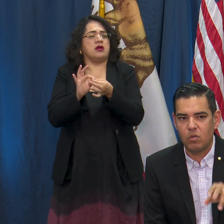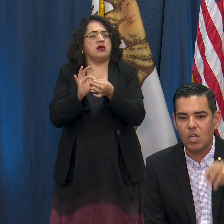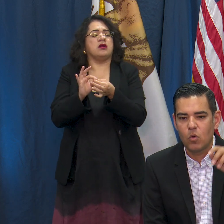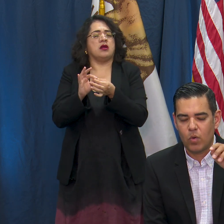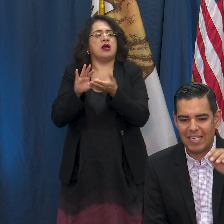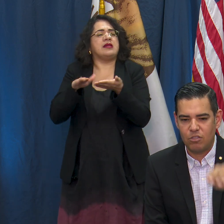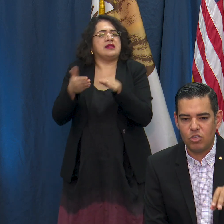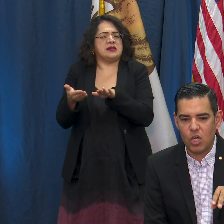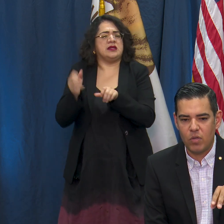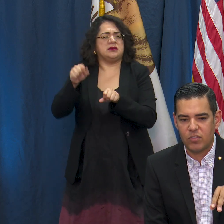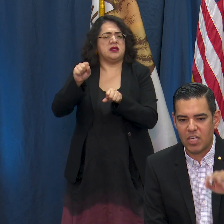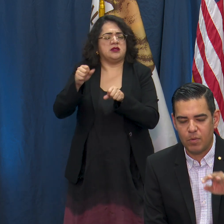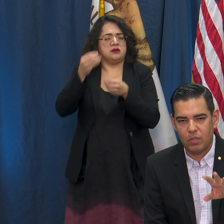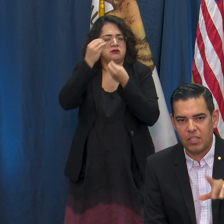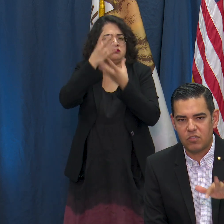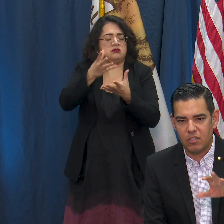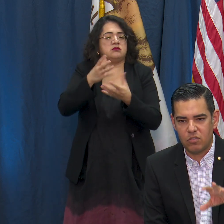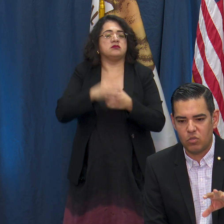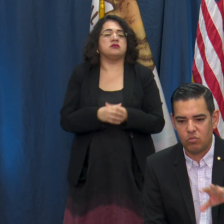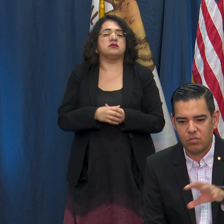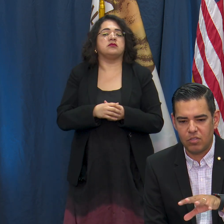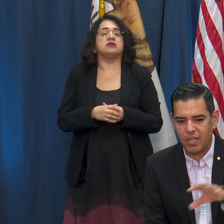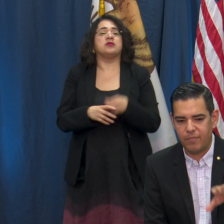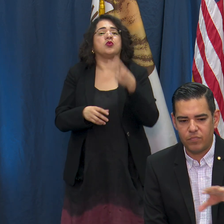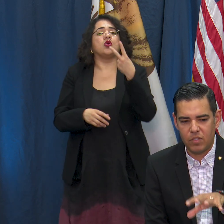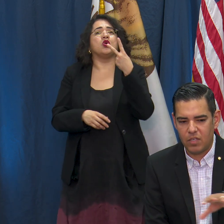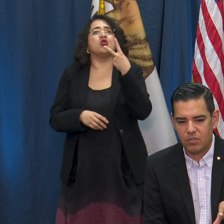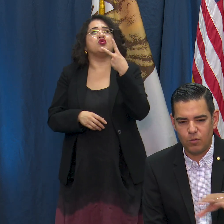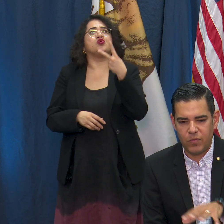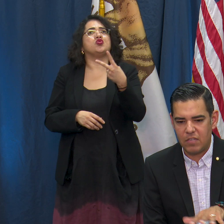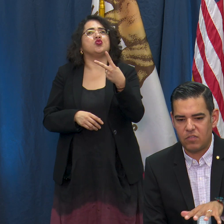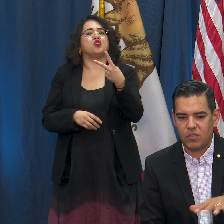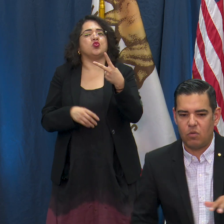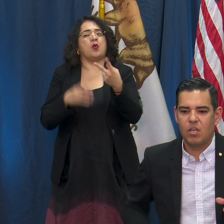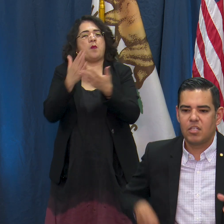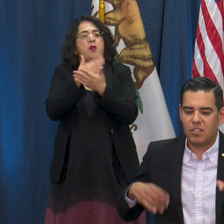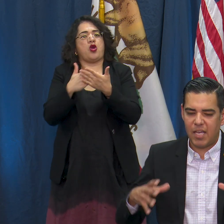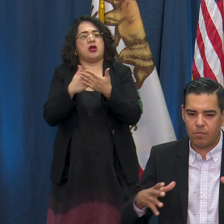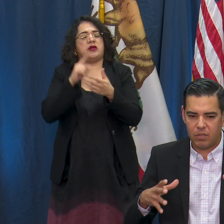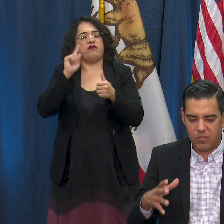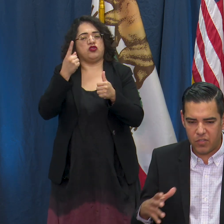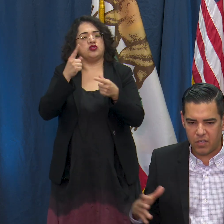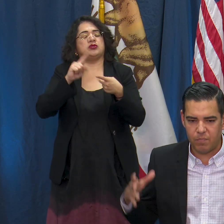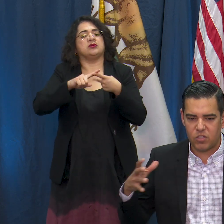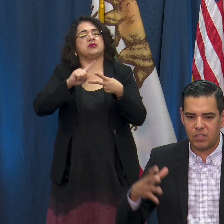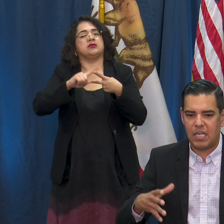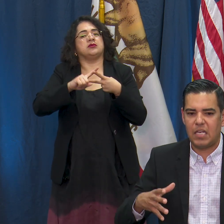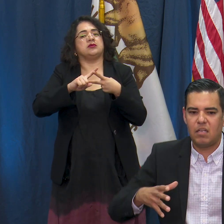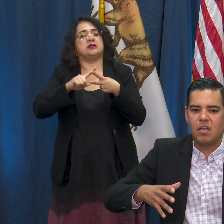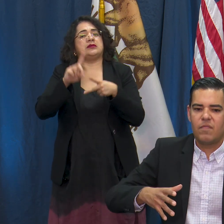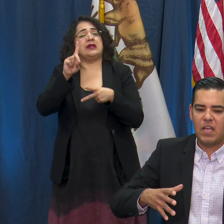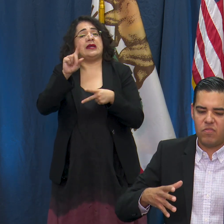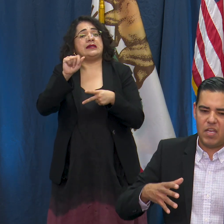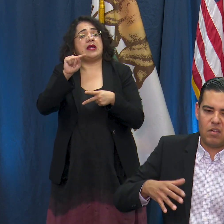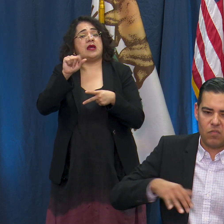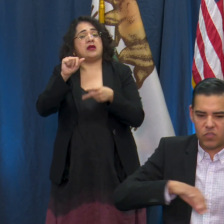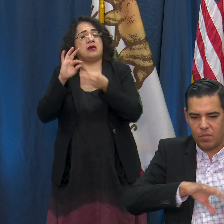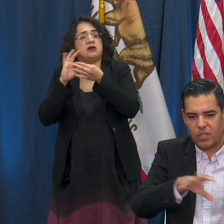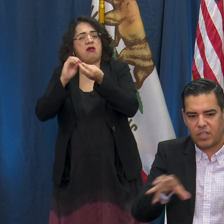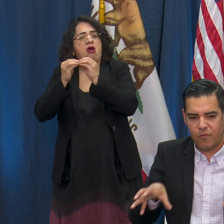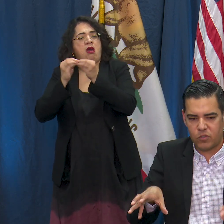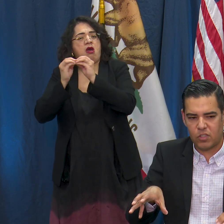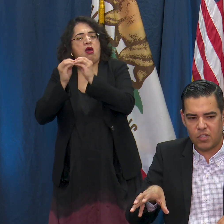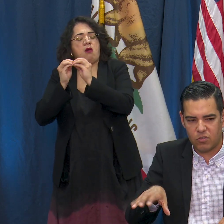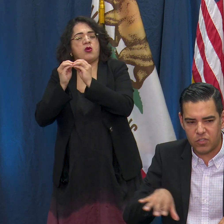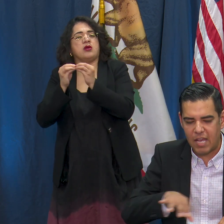information to you. What I do know is it's going to be released in two phases. So today we're releasing a bunch of data. And then some